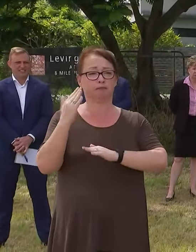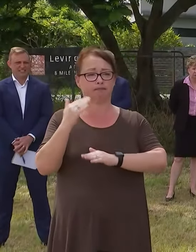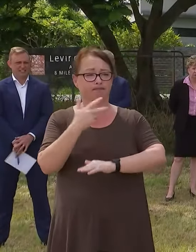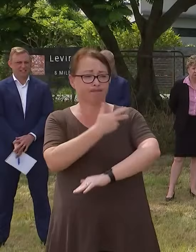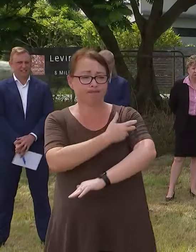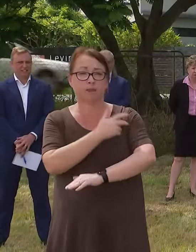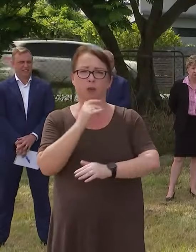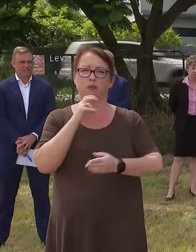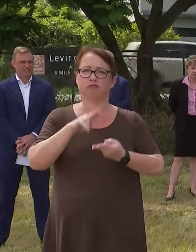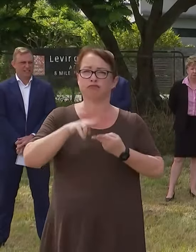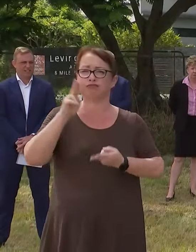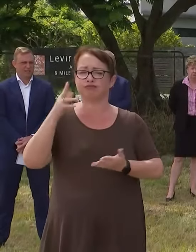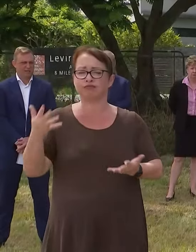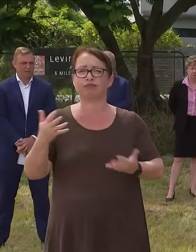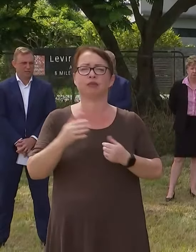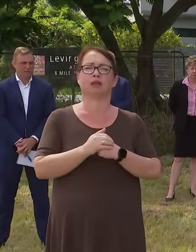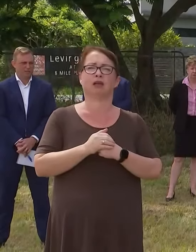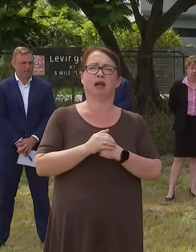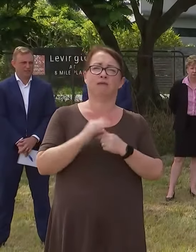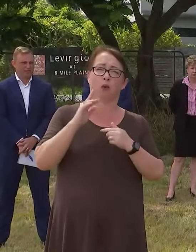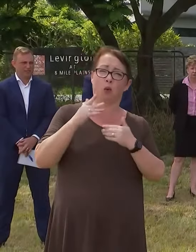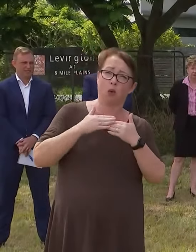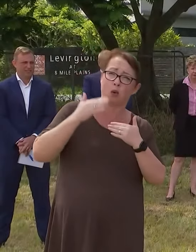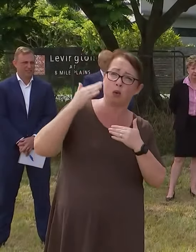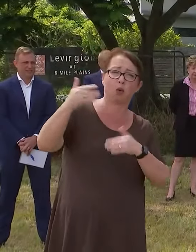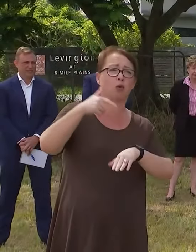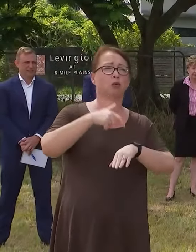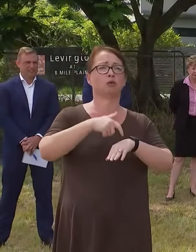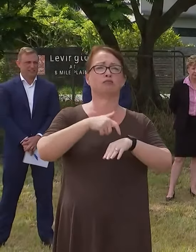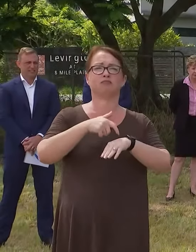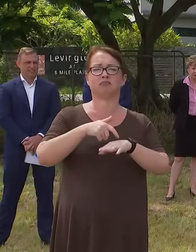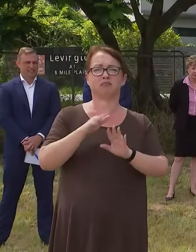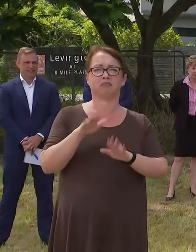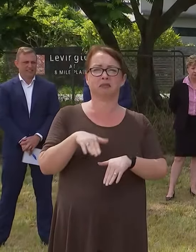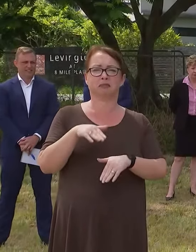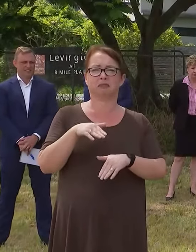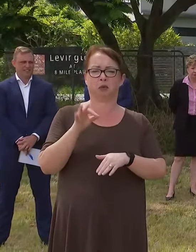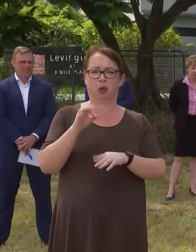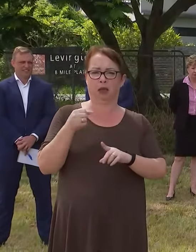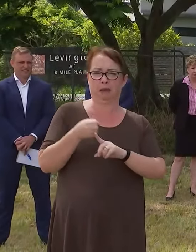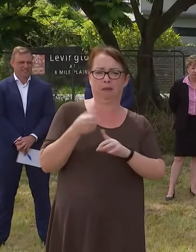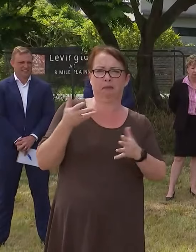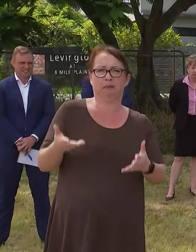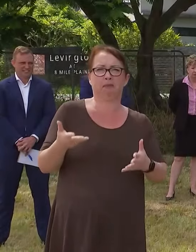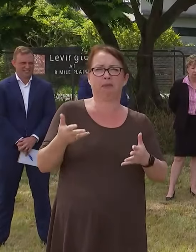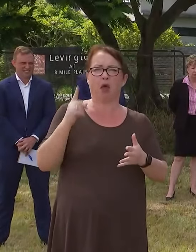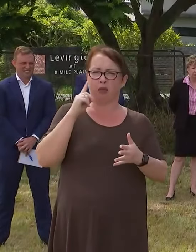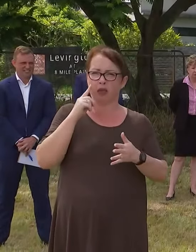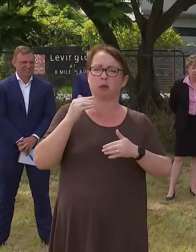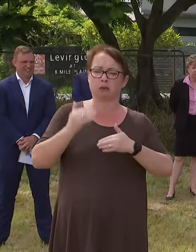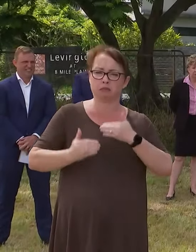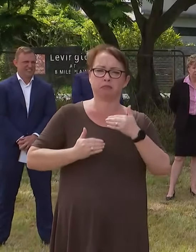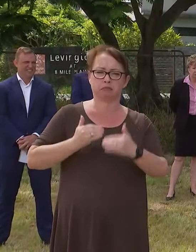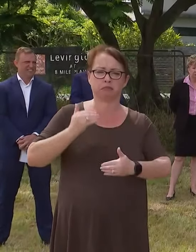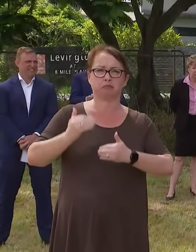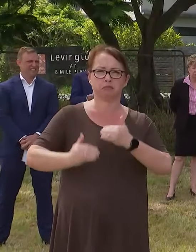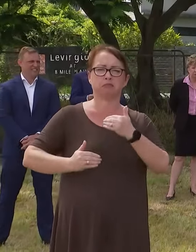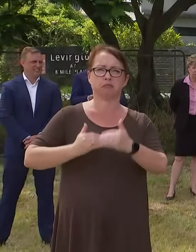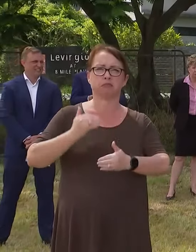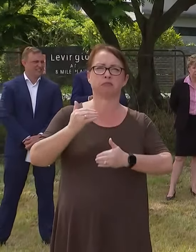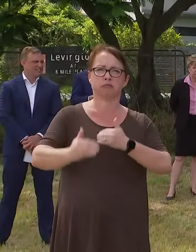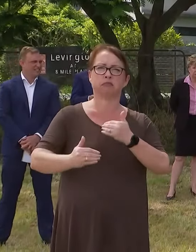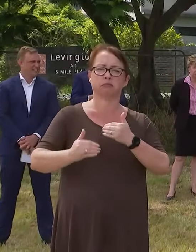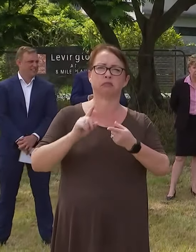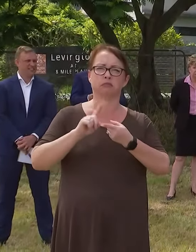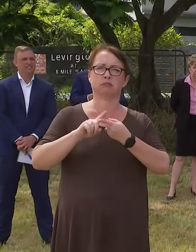terms of the long-term plan, it's not really going to influence our long-term plan. I think we're moving steadily forward now that this wave